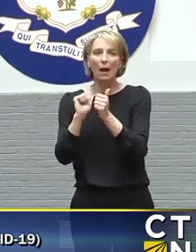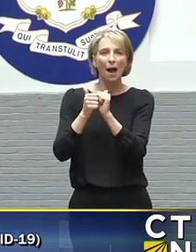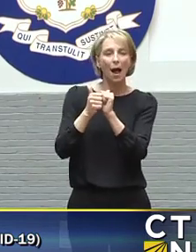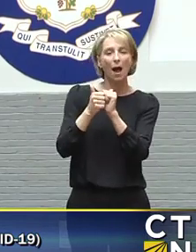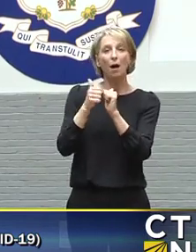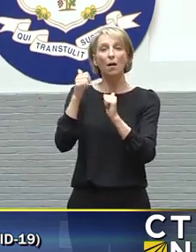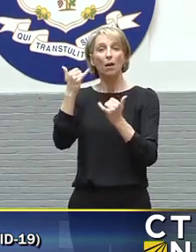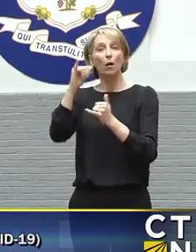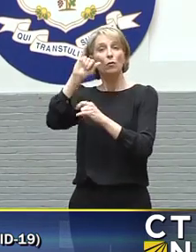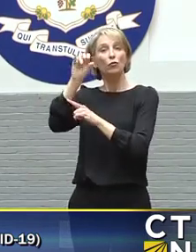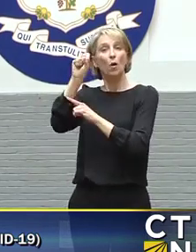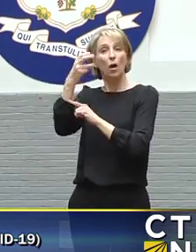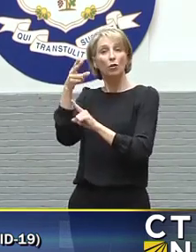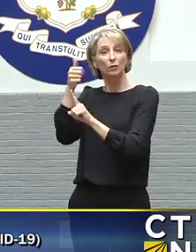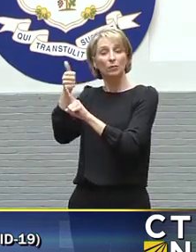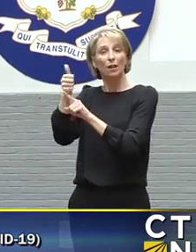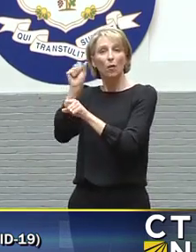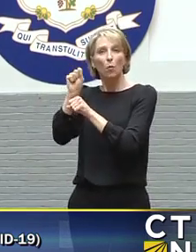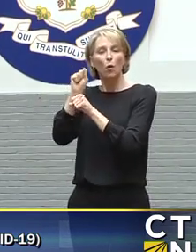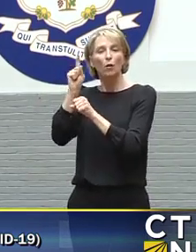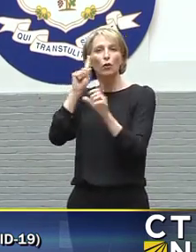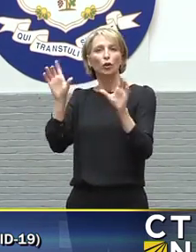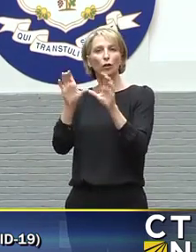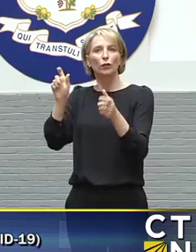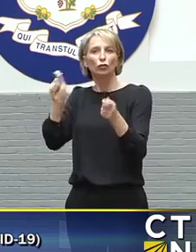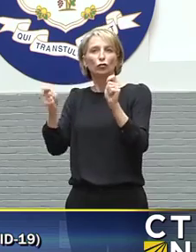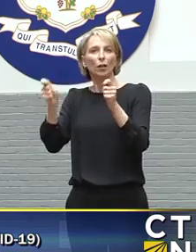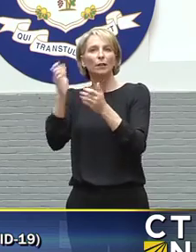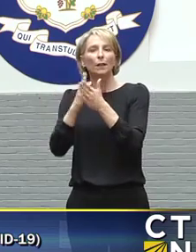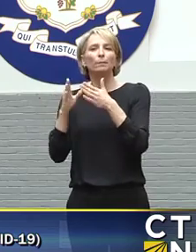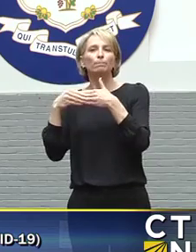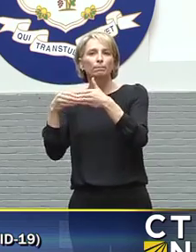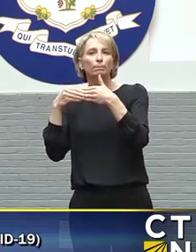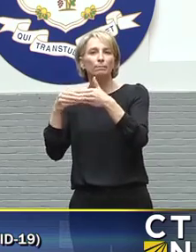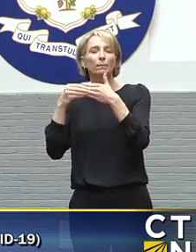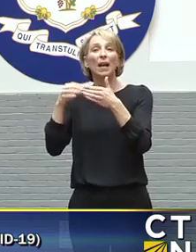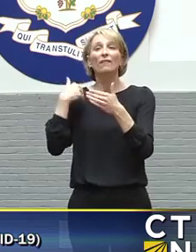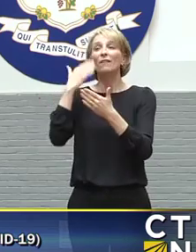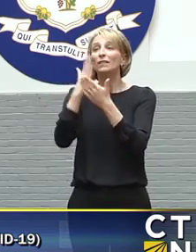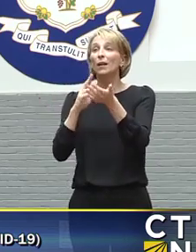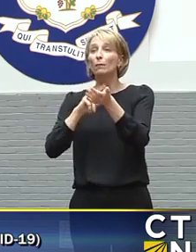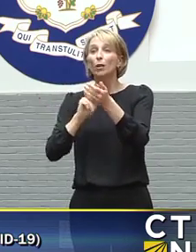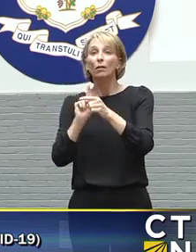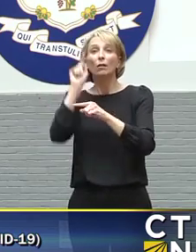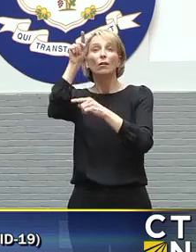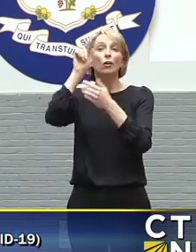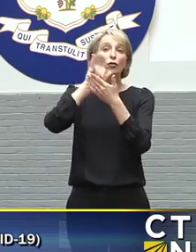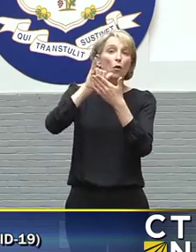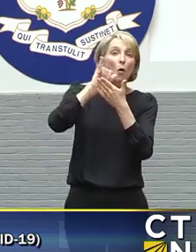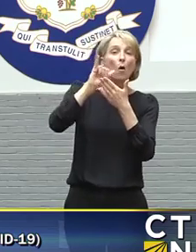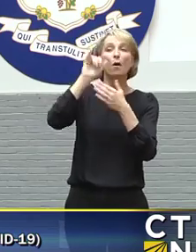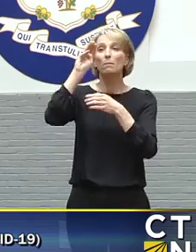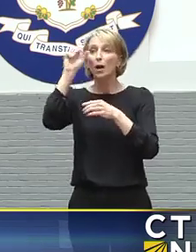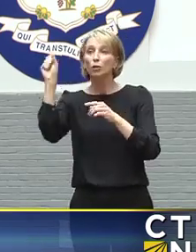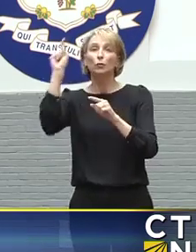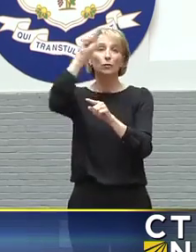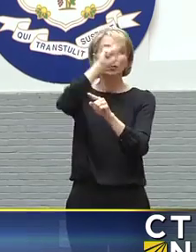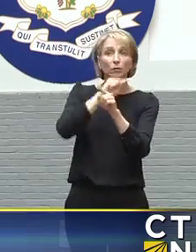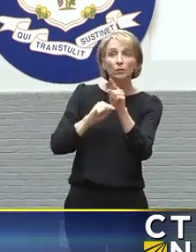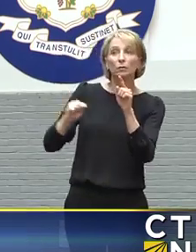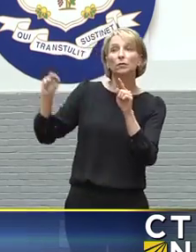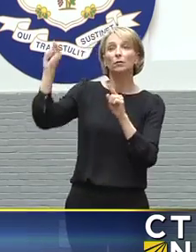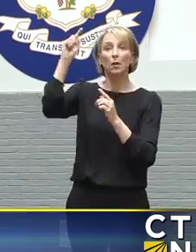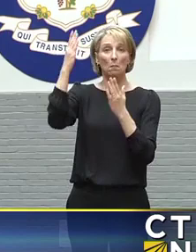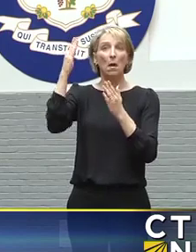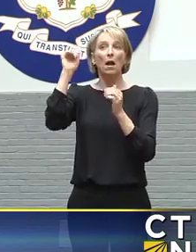certifications, so if they're nurses in nearby communities, maybe across the border, New York or Massachusetts, and a Connecticut hospital is closer,